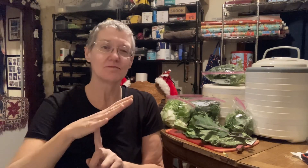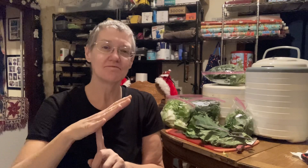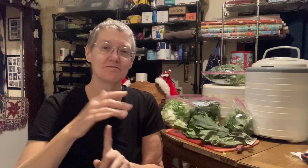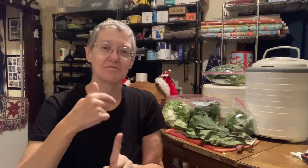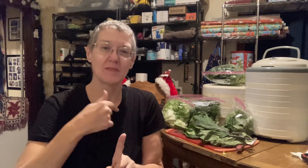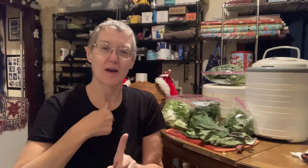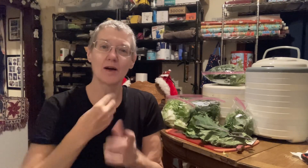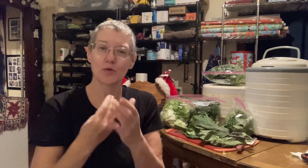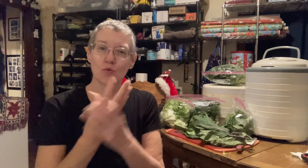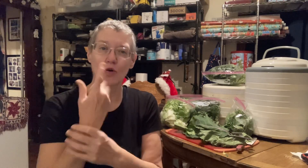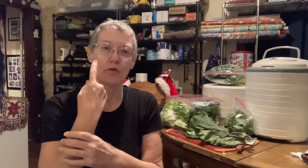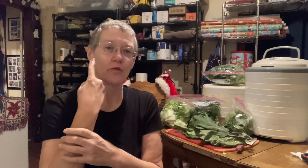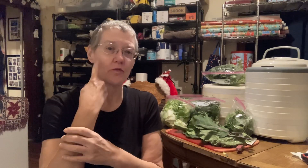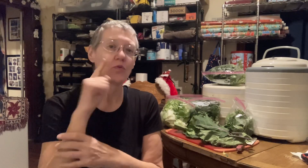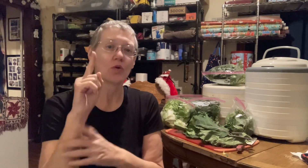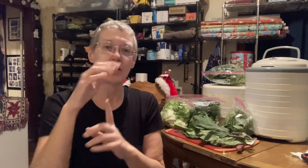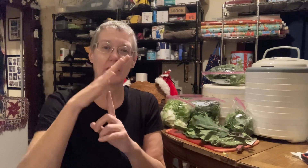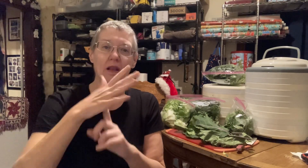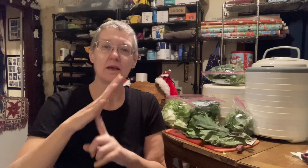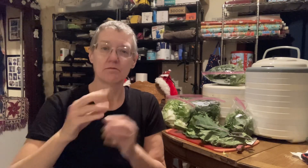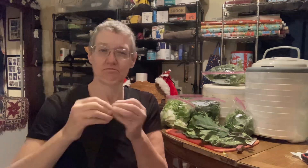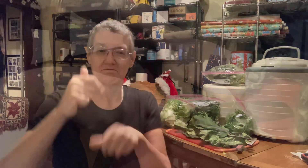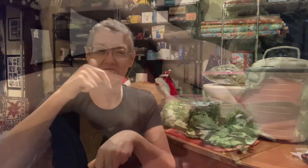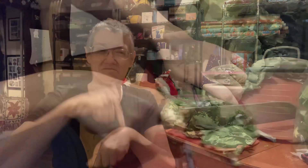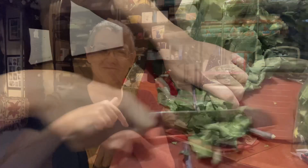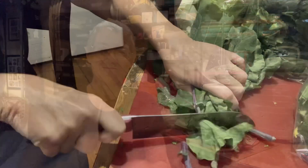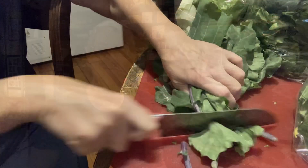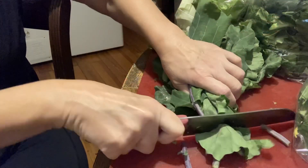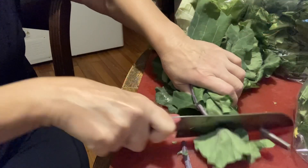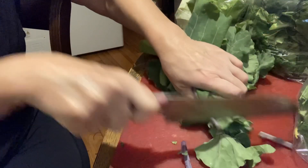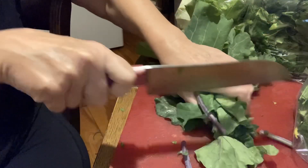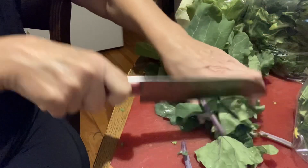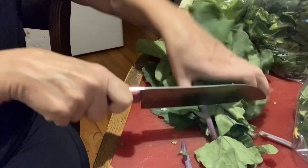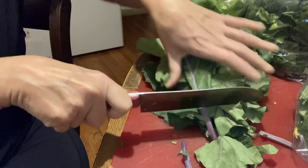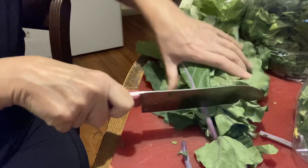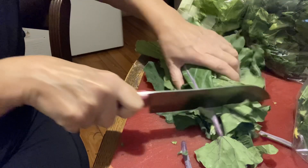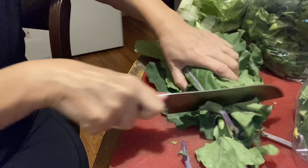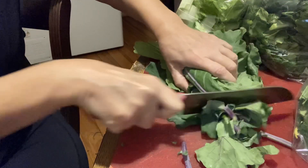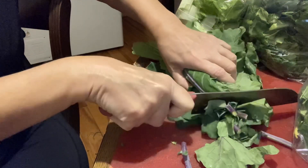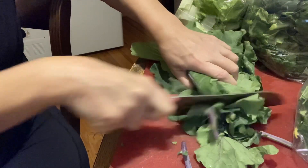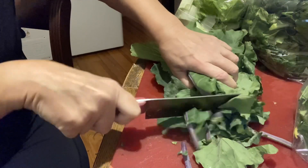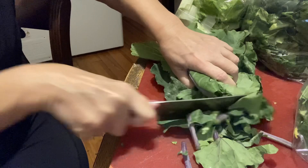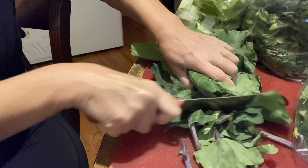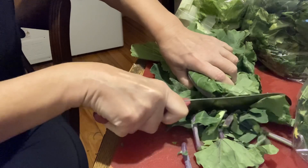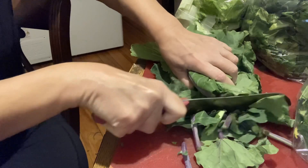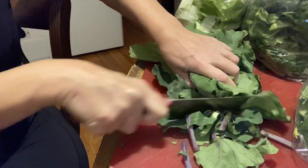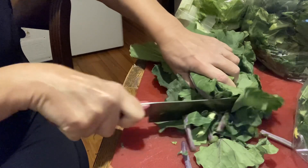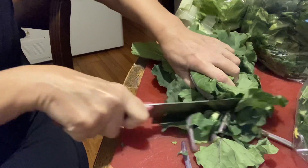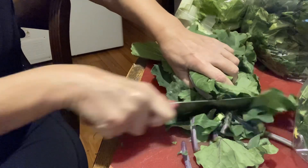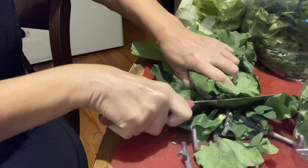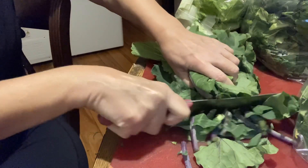broccoli leaves. I grow these fall vegetables mostly for the leaves.